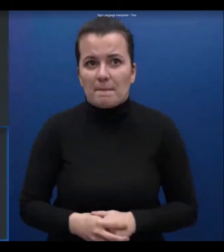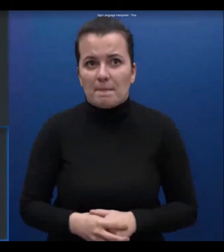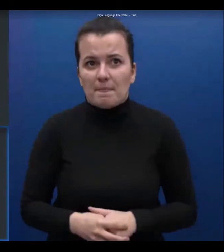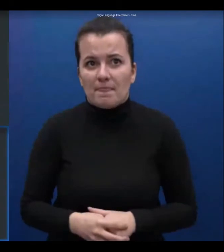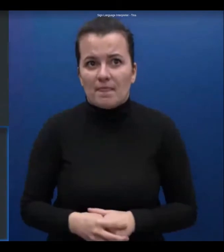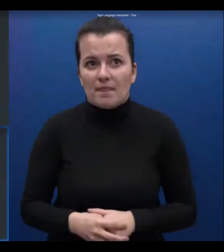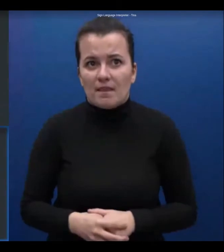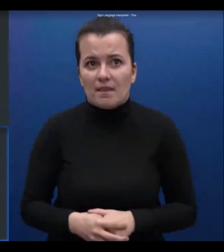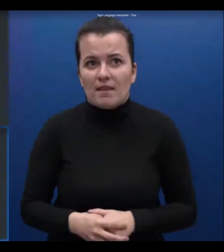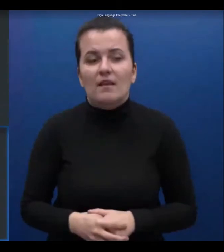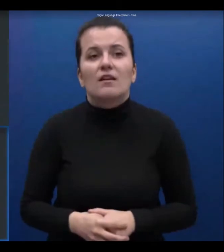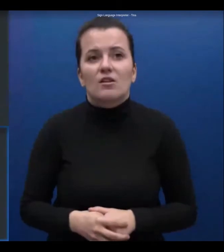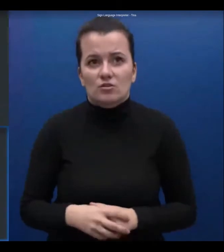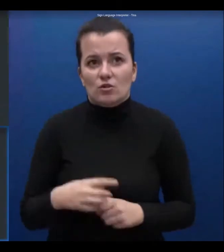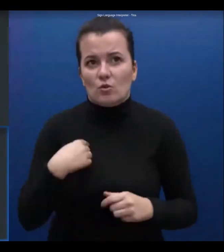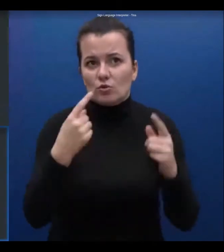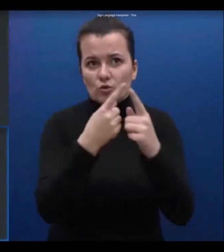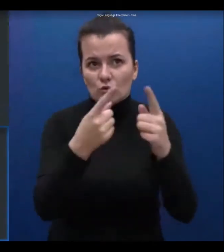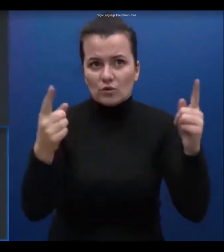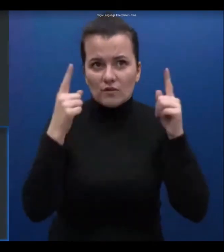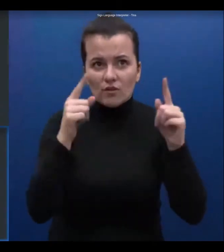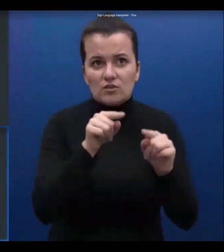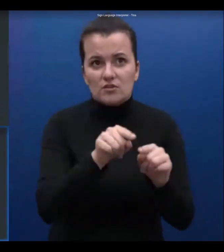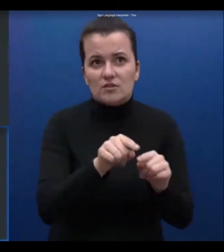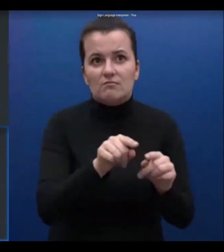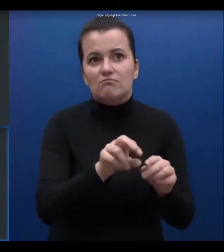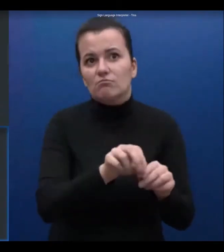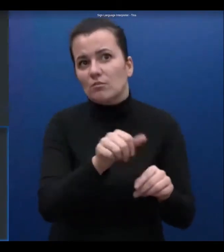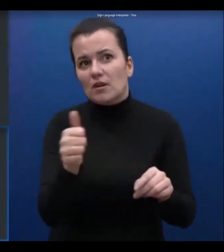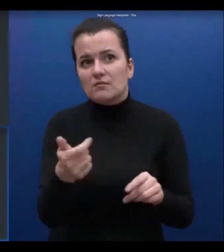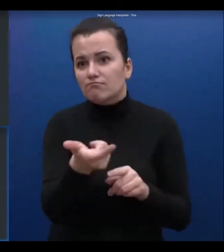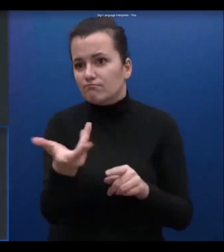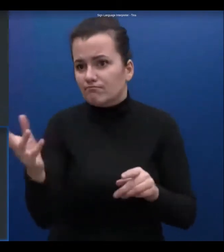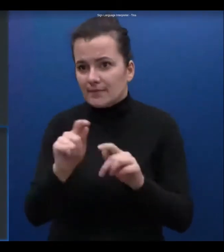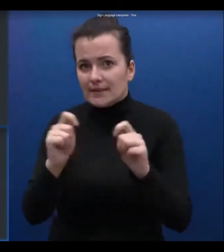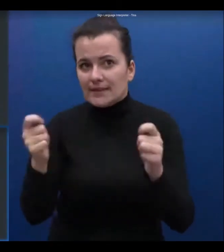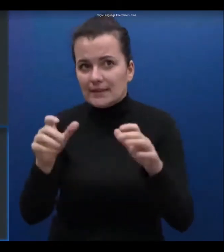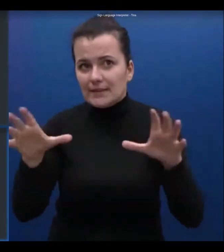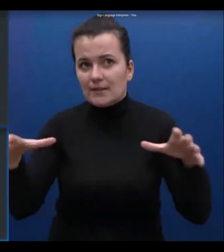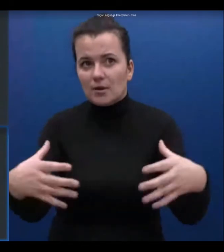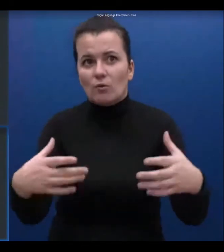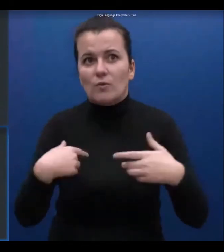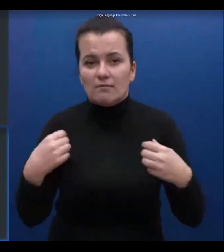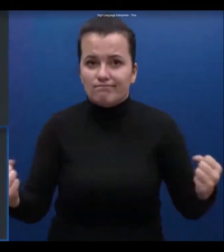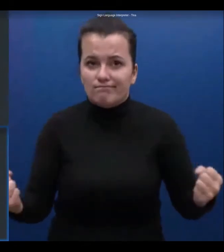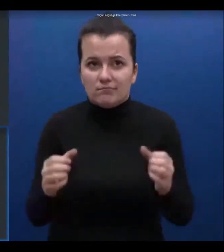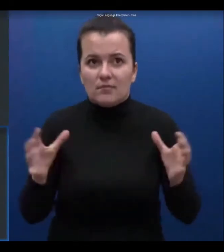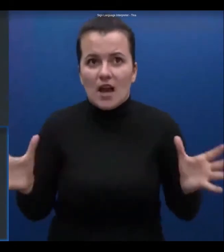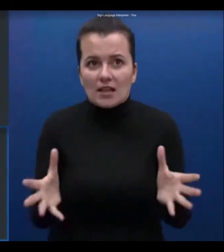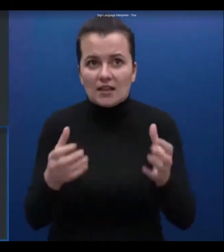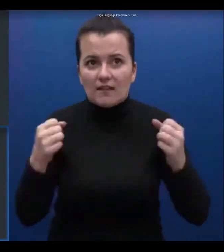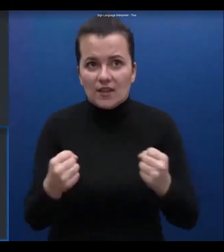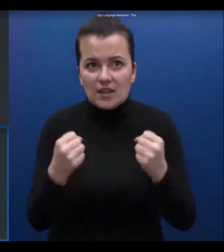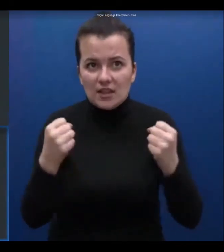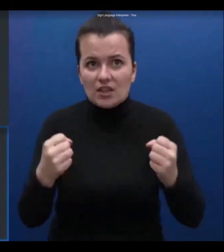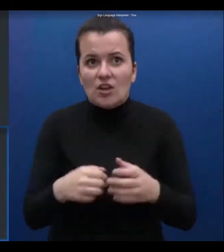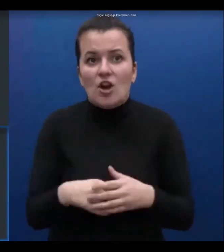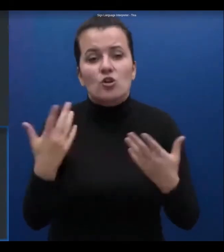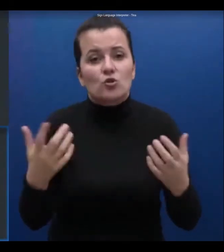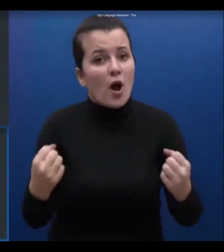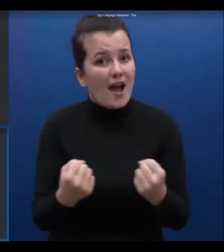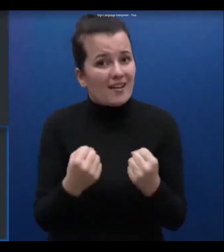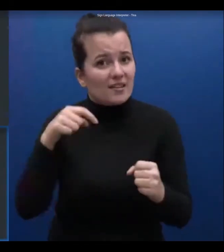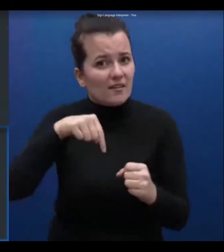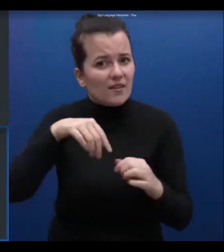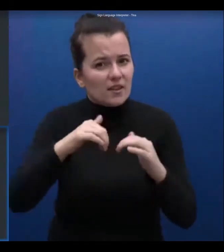Corrado Topi, that developed the topic of financial schemes. In this activity, we worked also in strict collaboration with